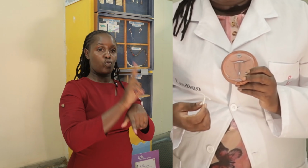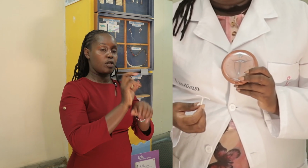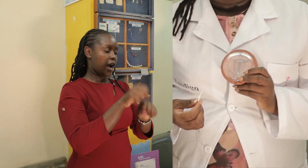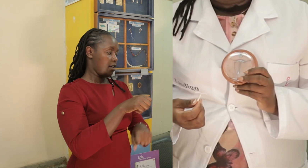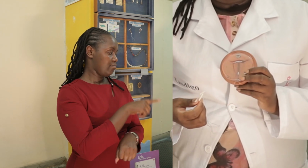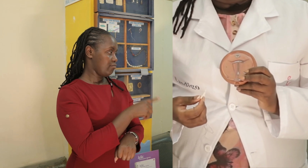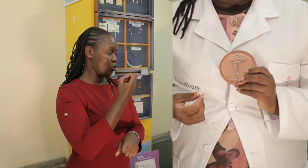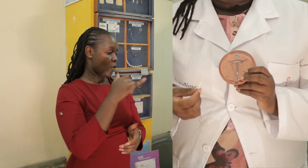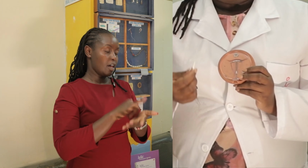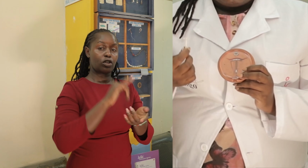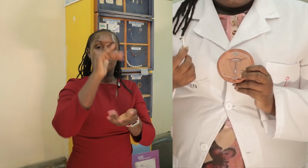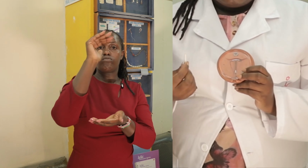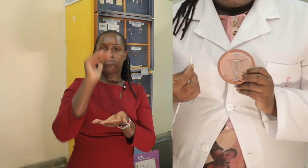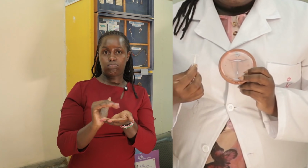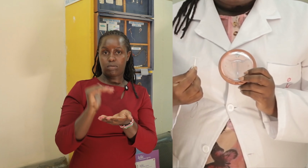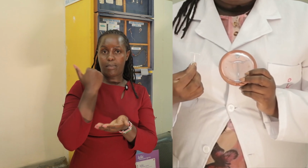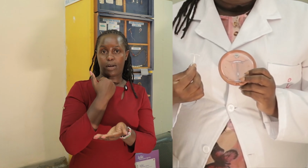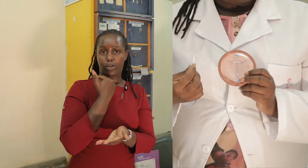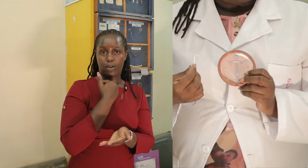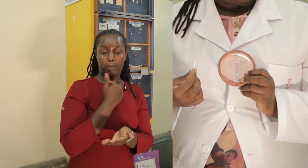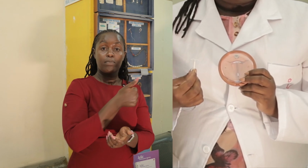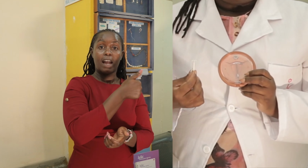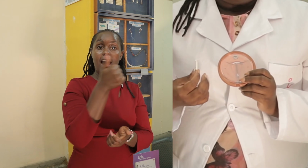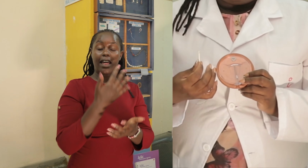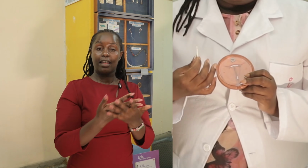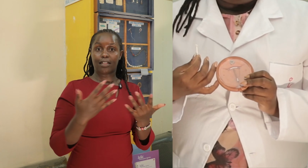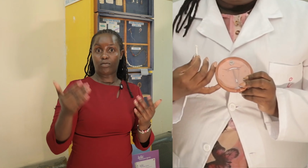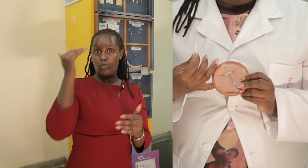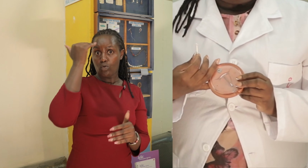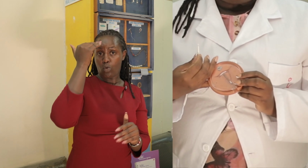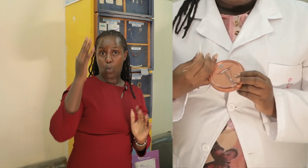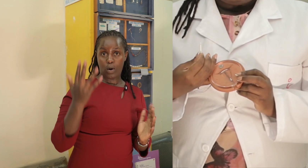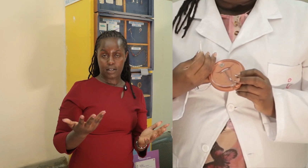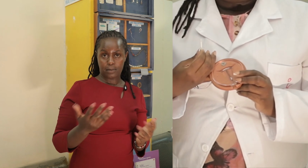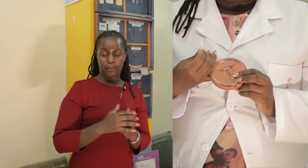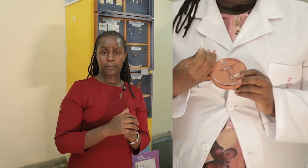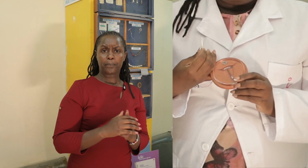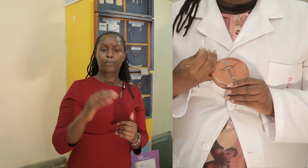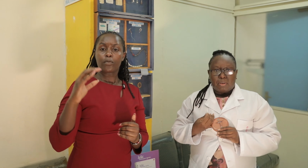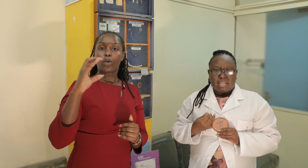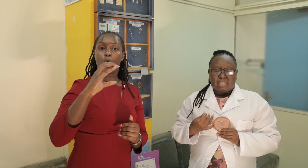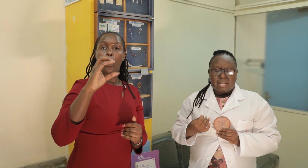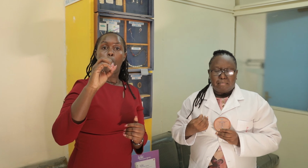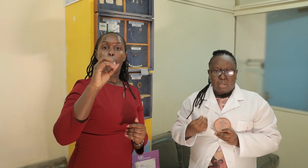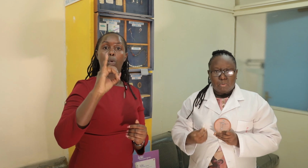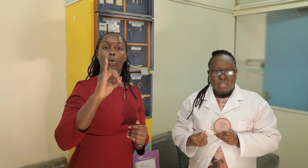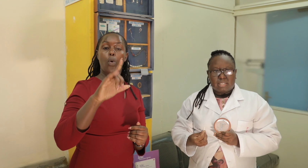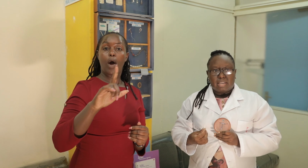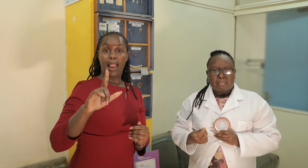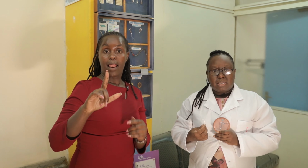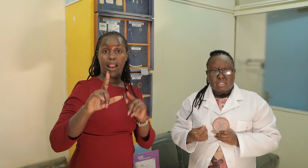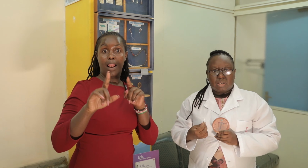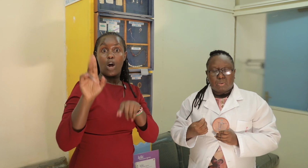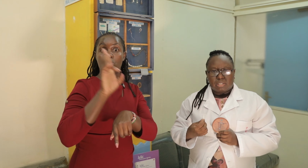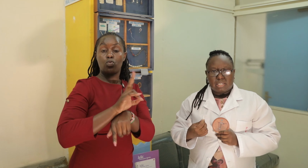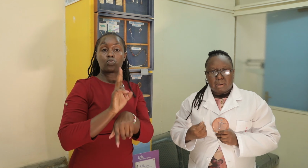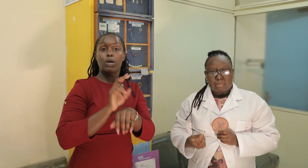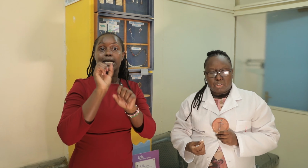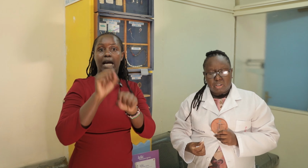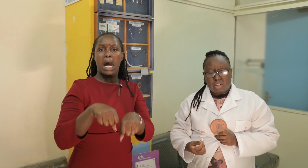period. So another thing that you need to note, the coil is also a method that can be used as an